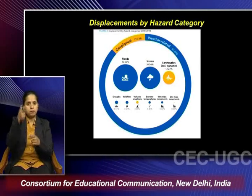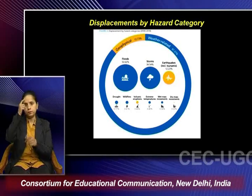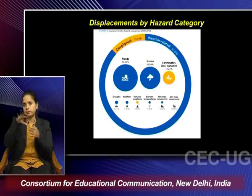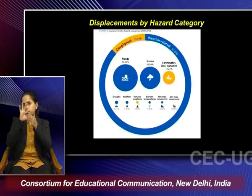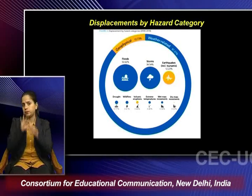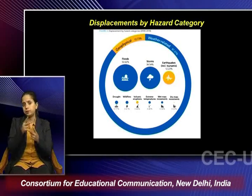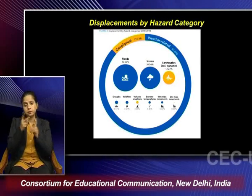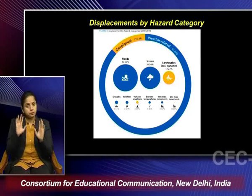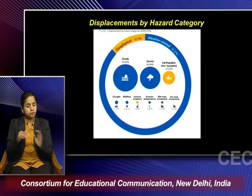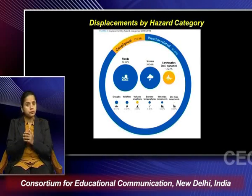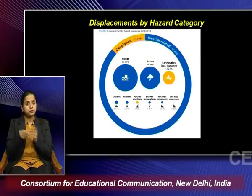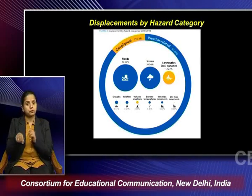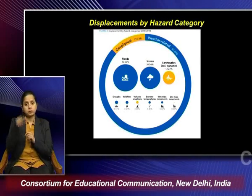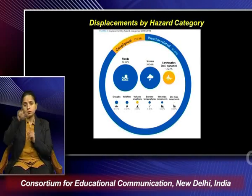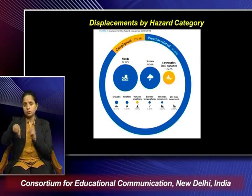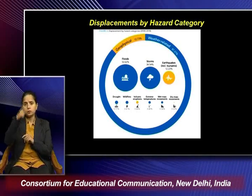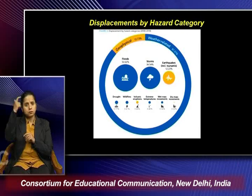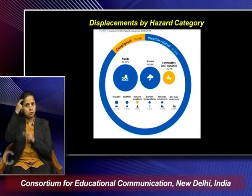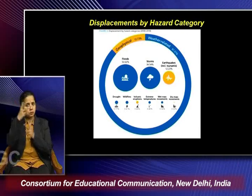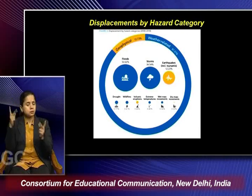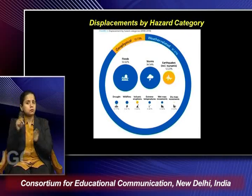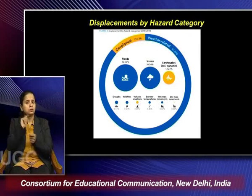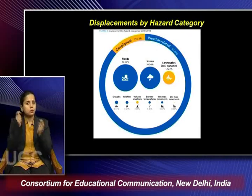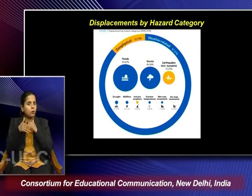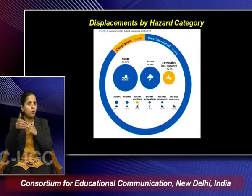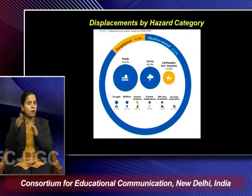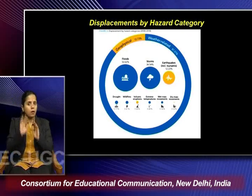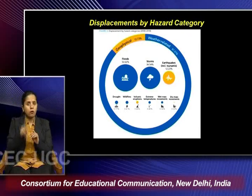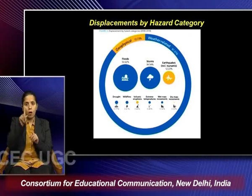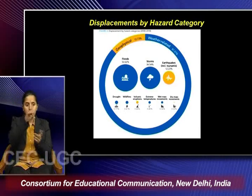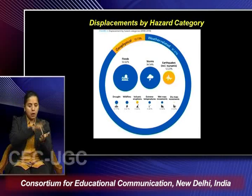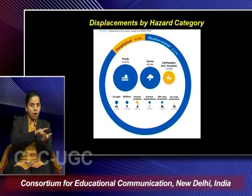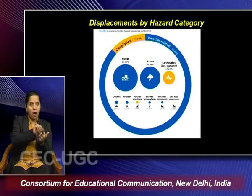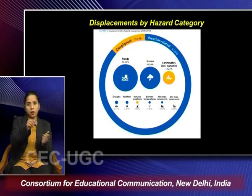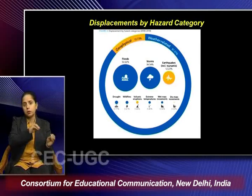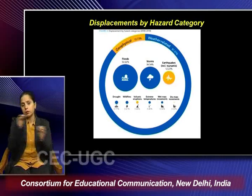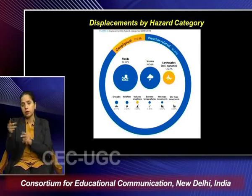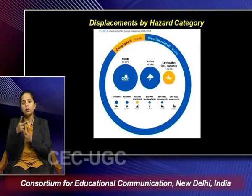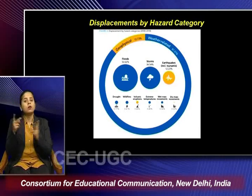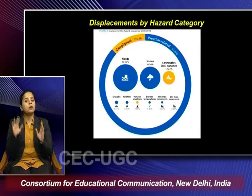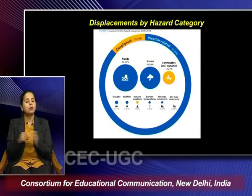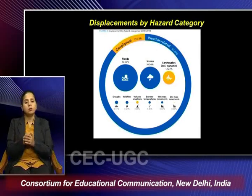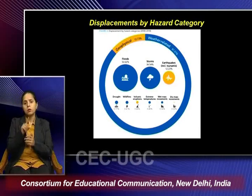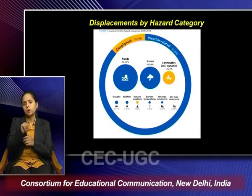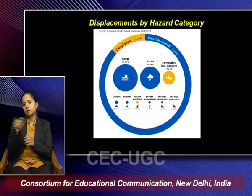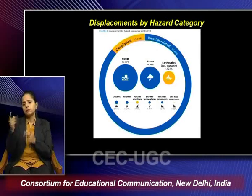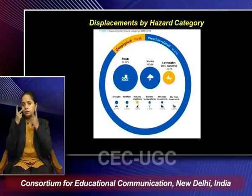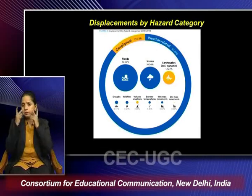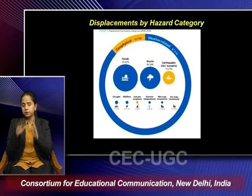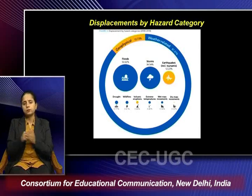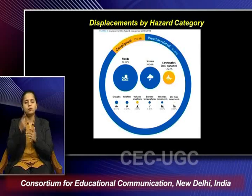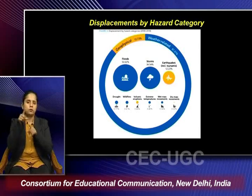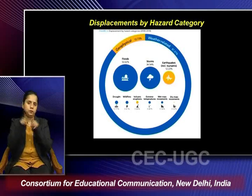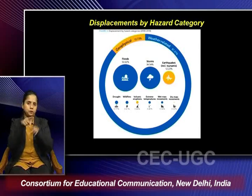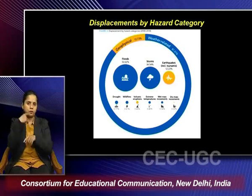related to huge human migration or displacement from one place to the other place. On the other hand, if you look at for